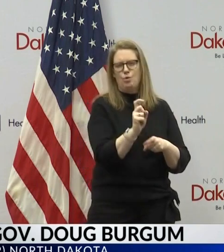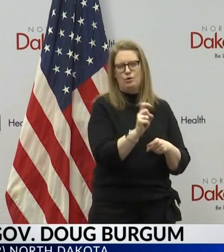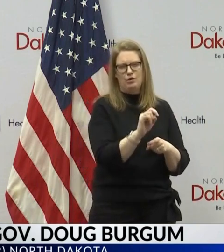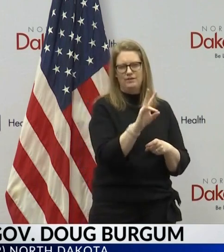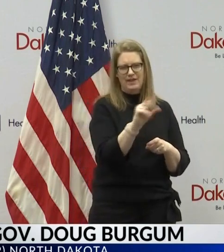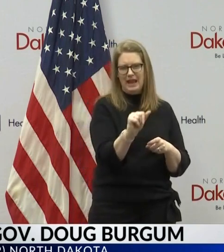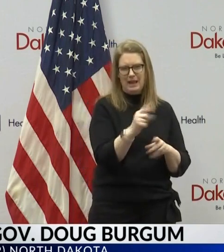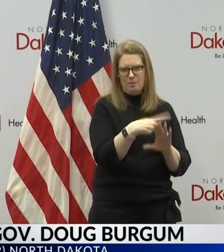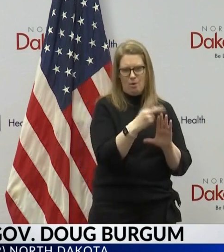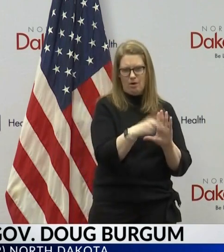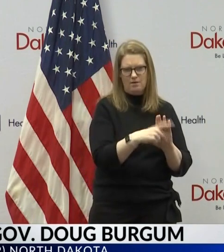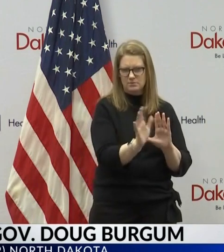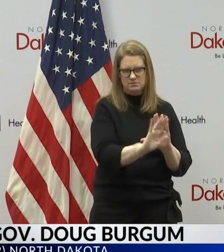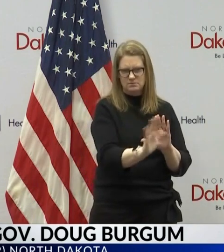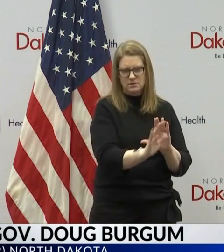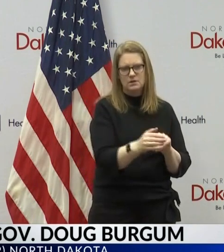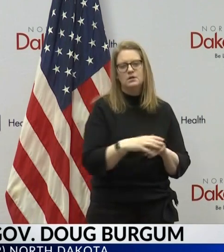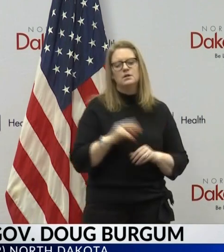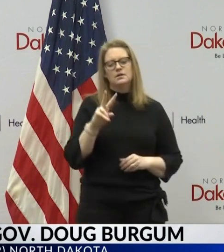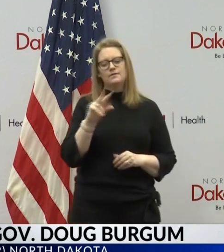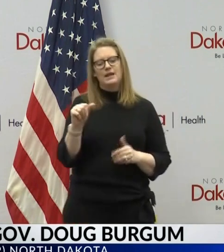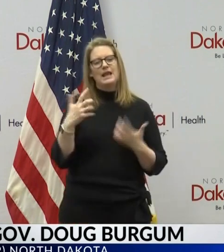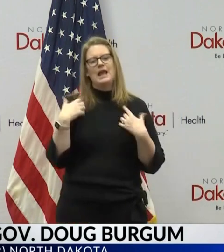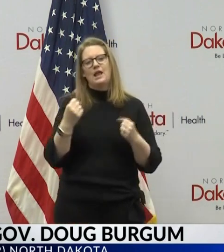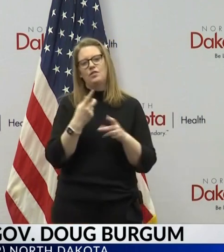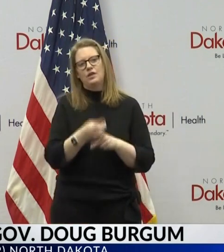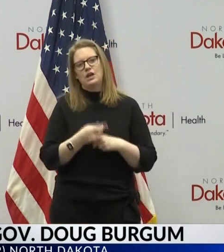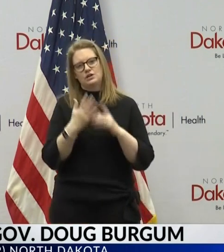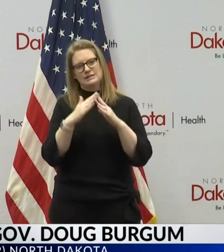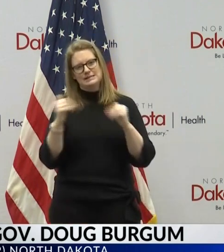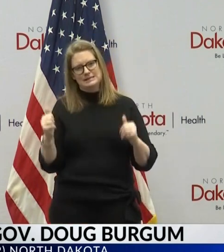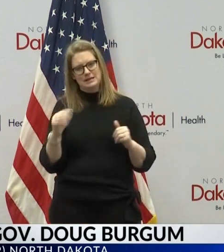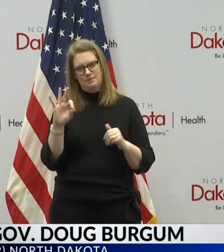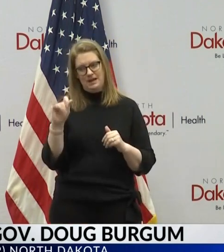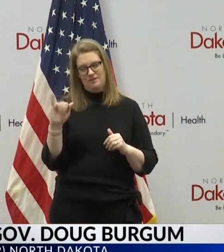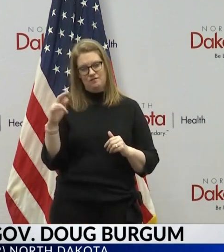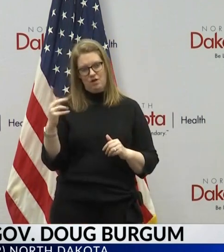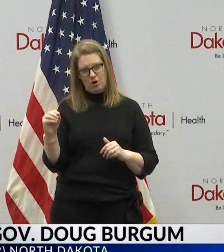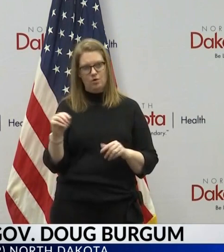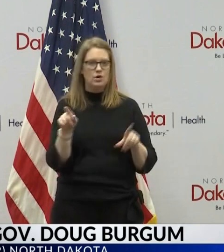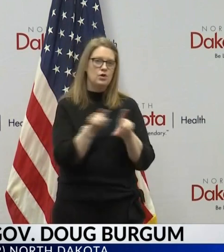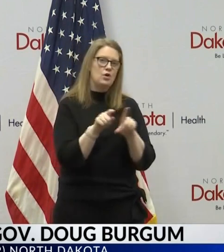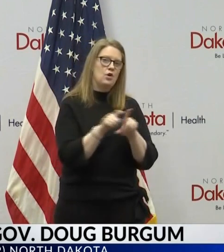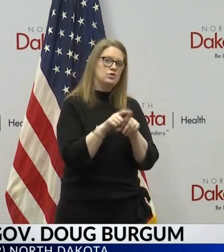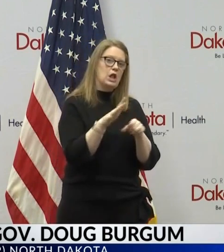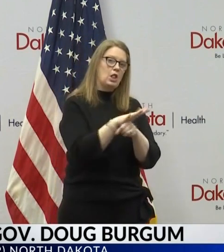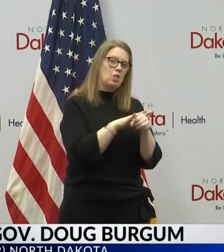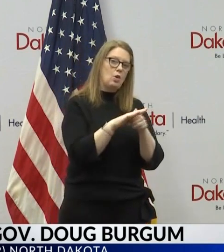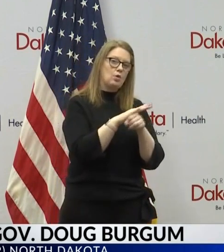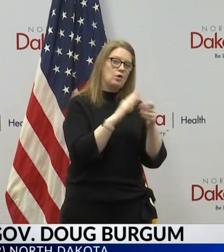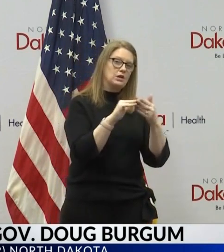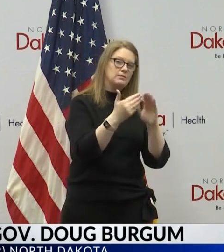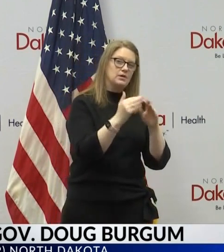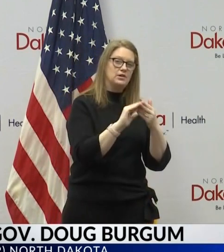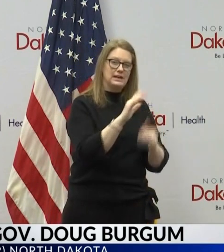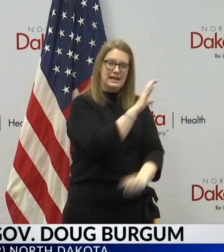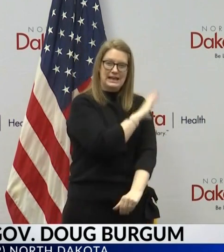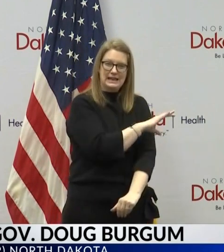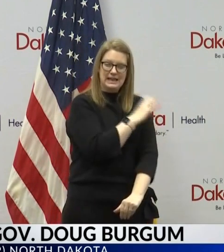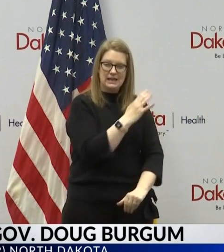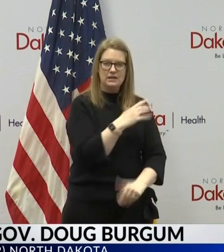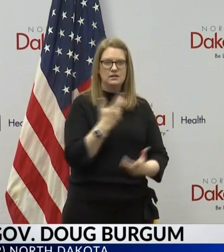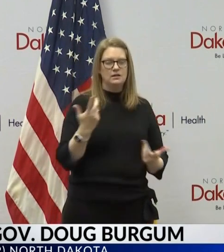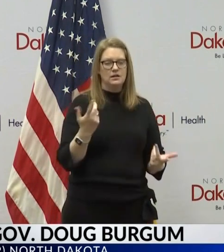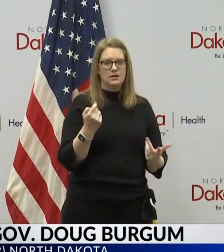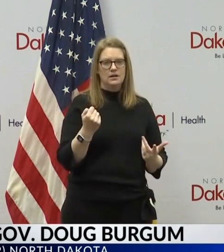the VA healthcare system, Fargo VA, and then the local community-based outpatient clinics. Everything in the